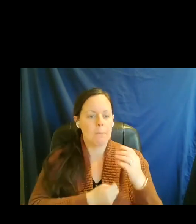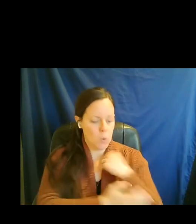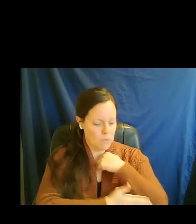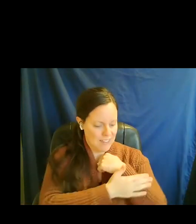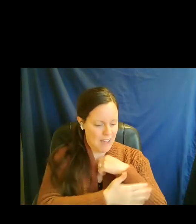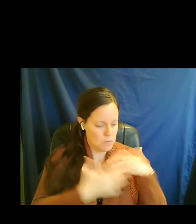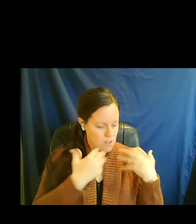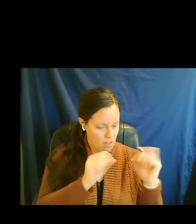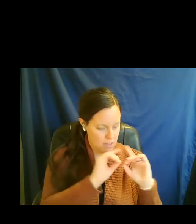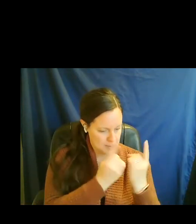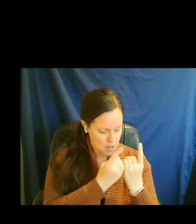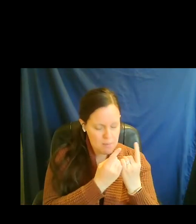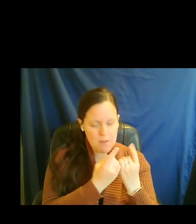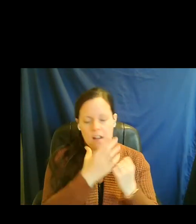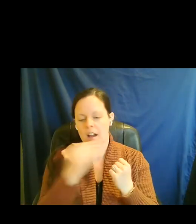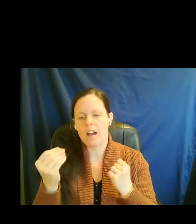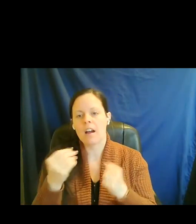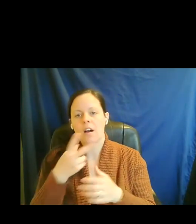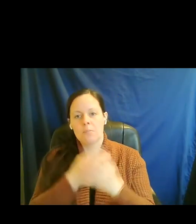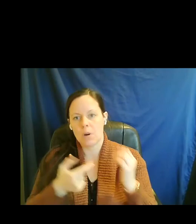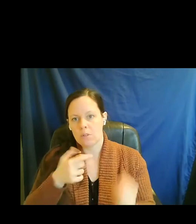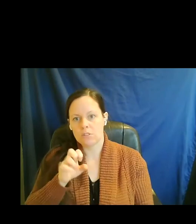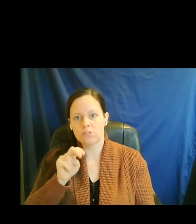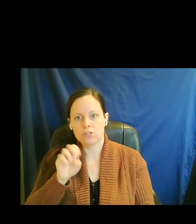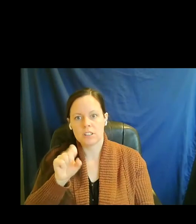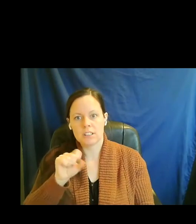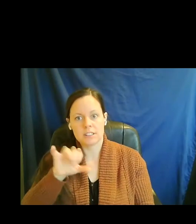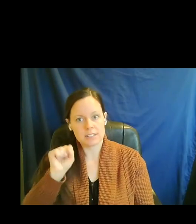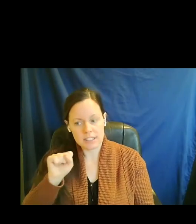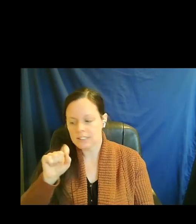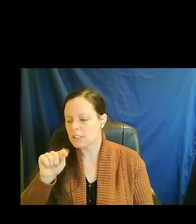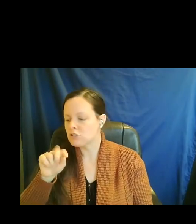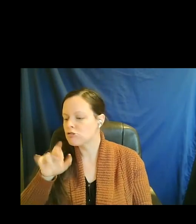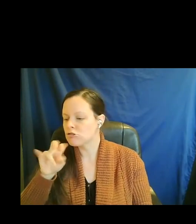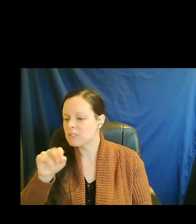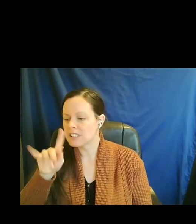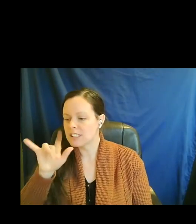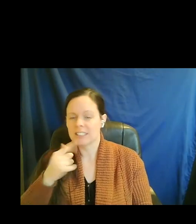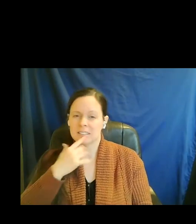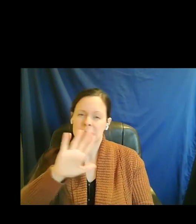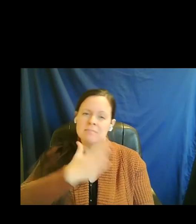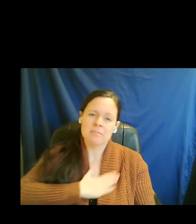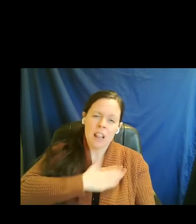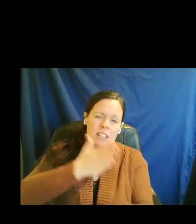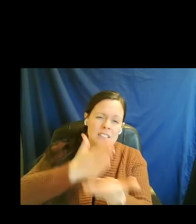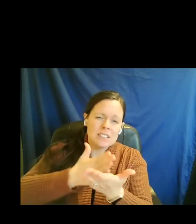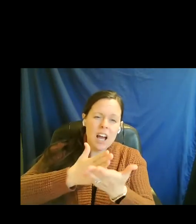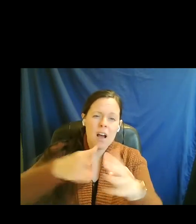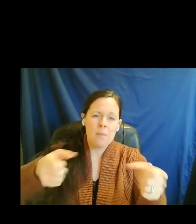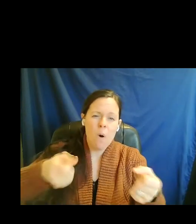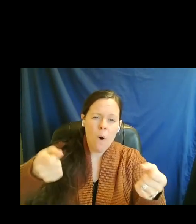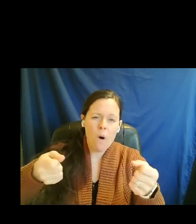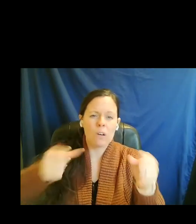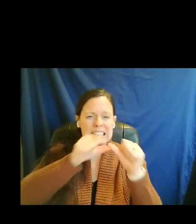departments and both Genesis and Trinity said, you know, hey, you know, we need you to stop and pause and continue your vigilance